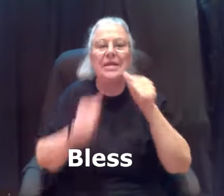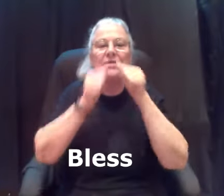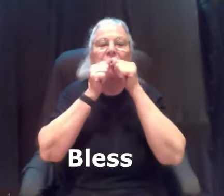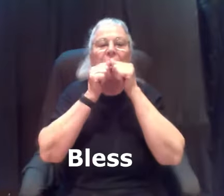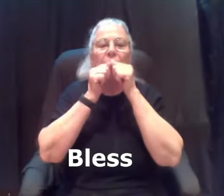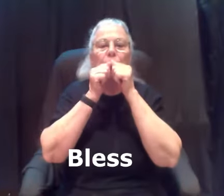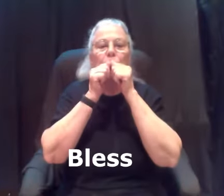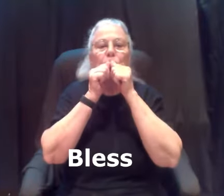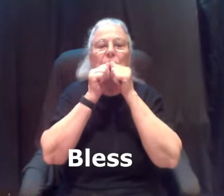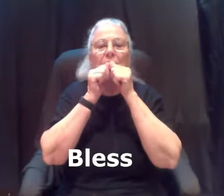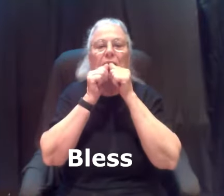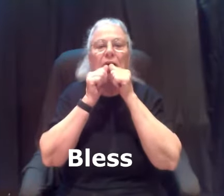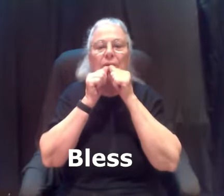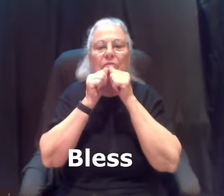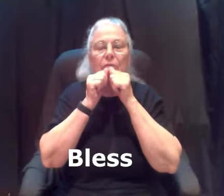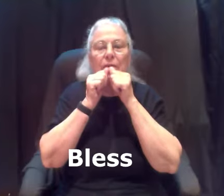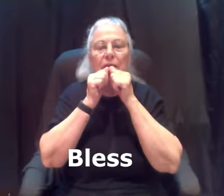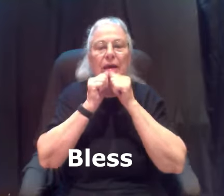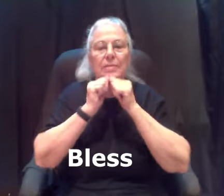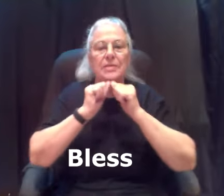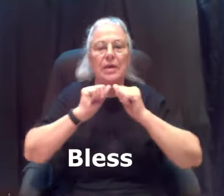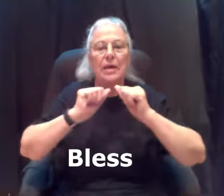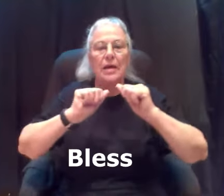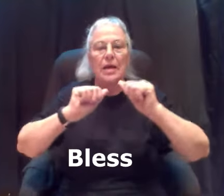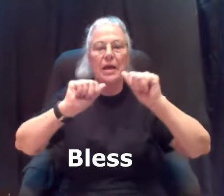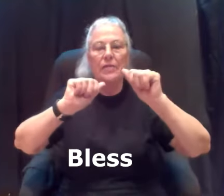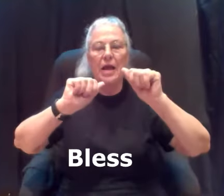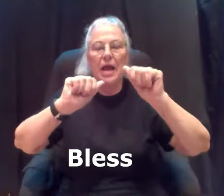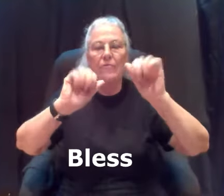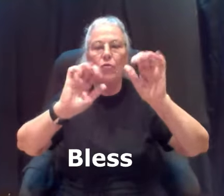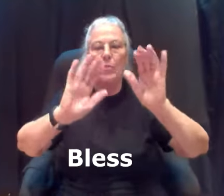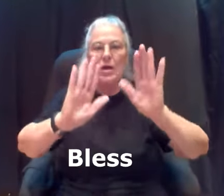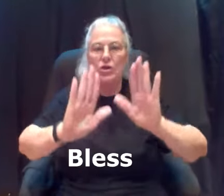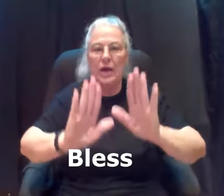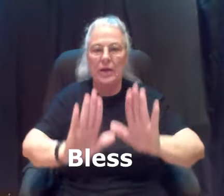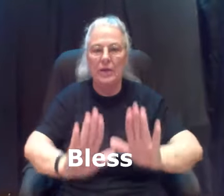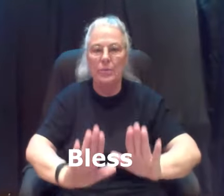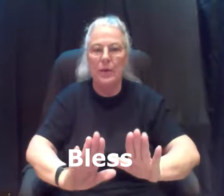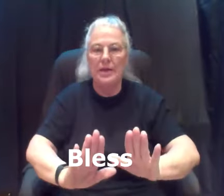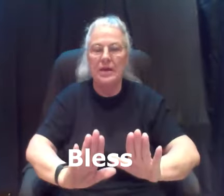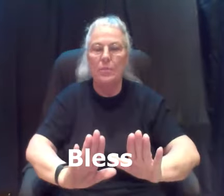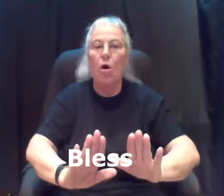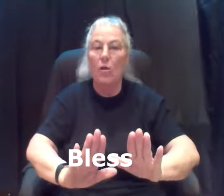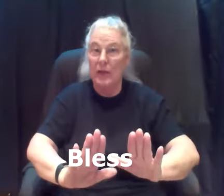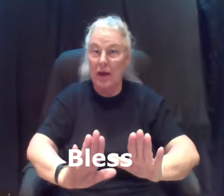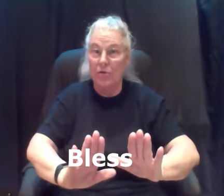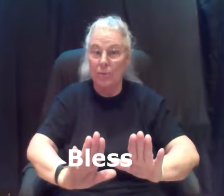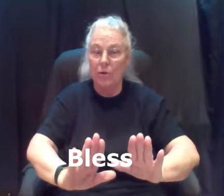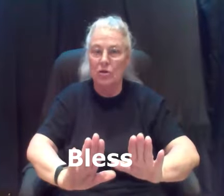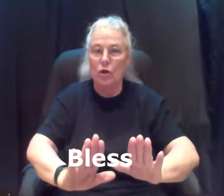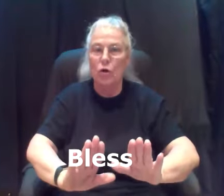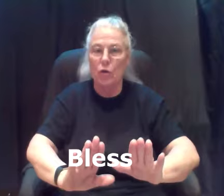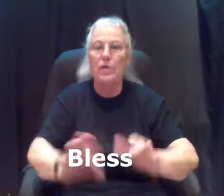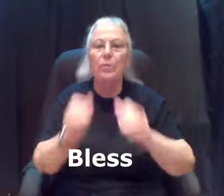blessings, and coming from the lips in the A formation and then placing them on the other person. You're going to bless